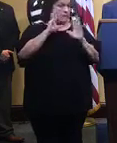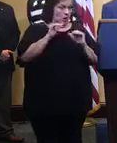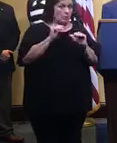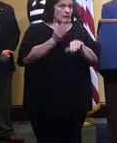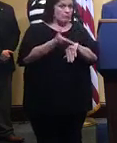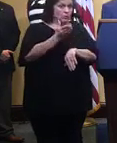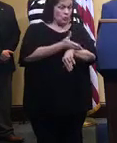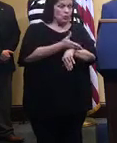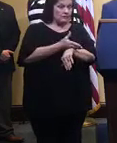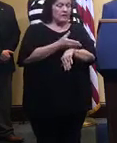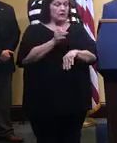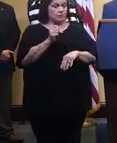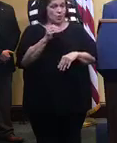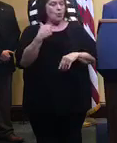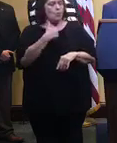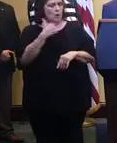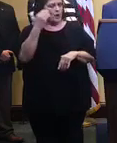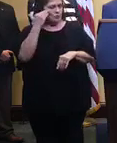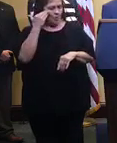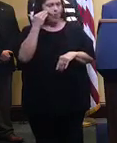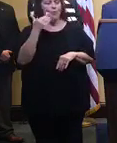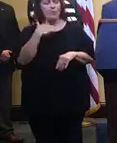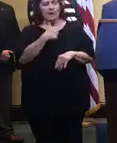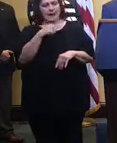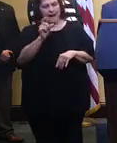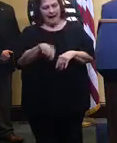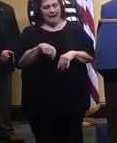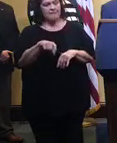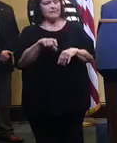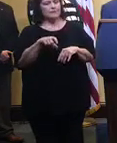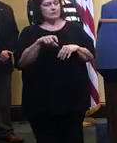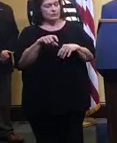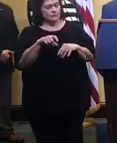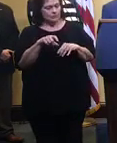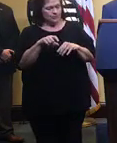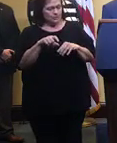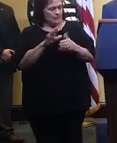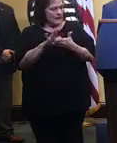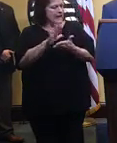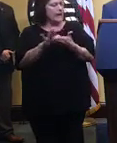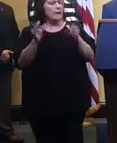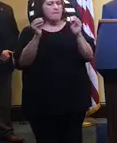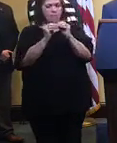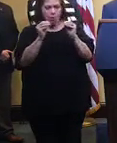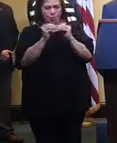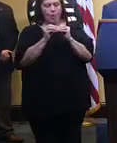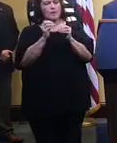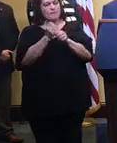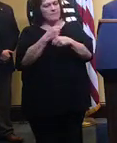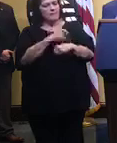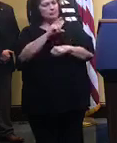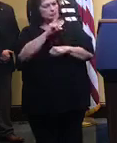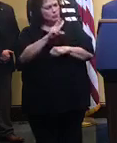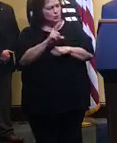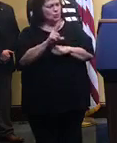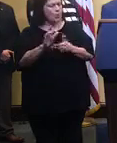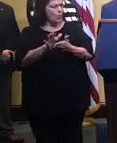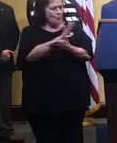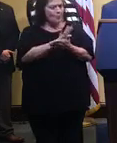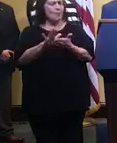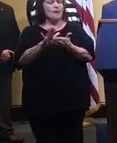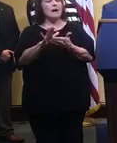not losing sight of the fact that we need to go back and take every single ton of debris out of there to maximize the capacity and return the